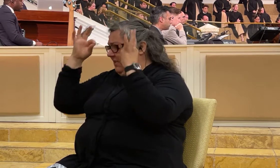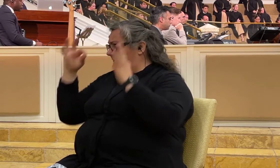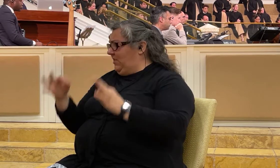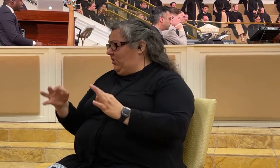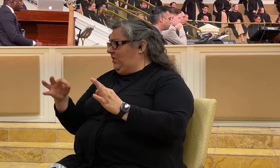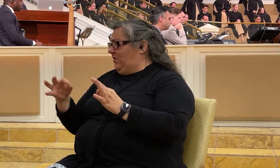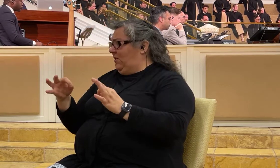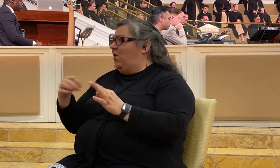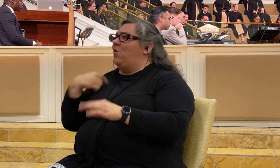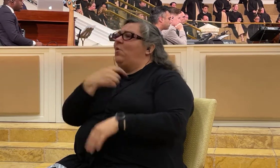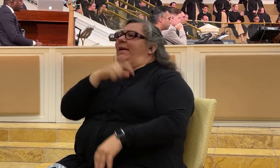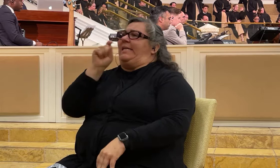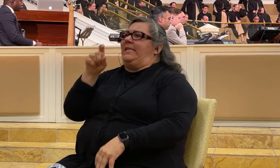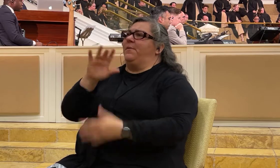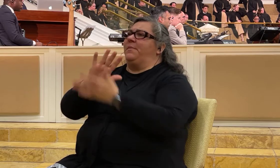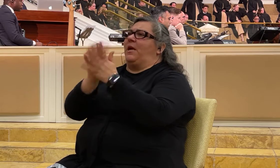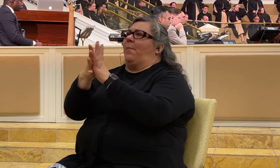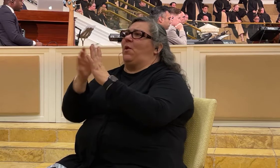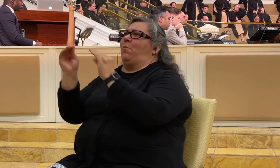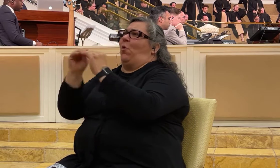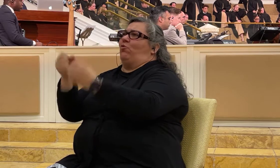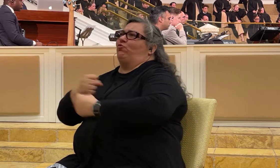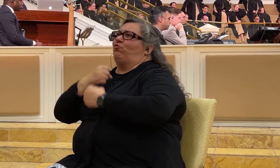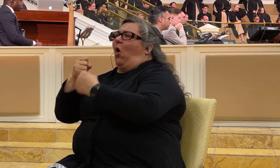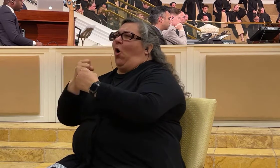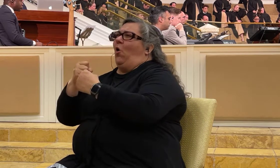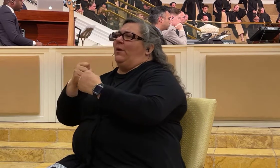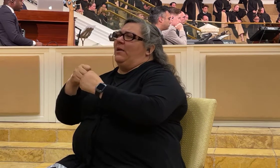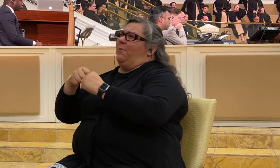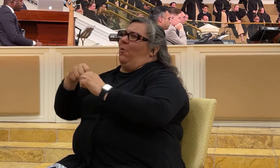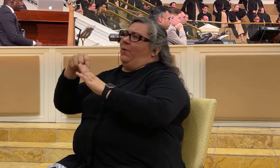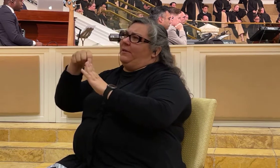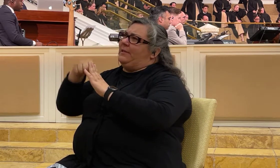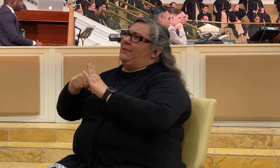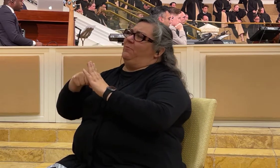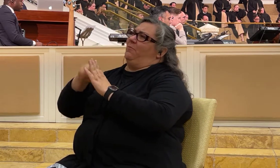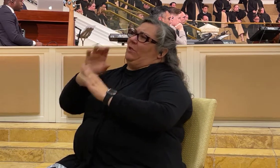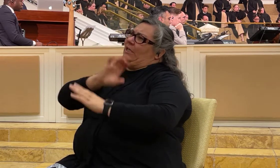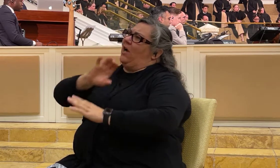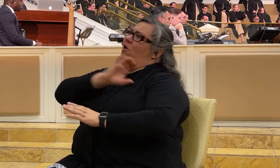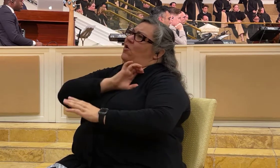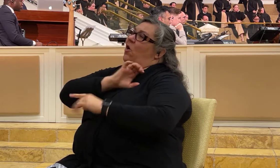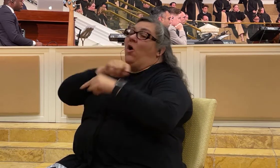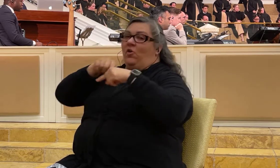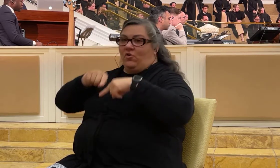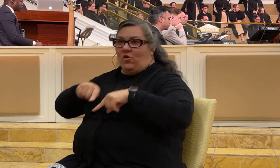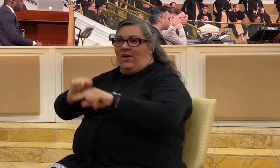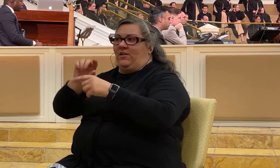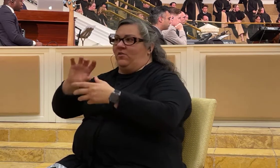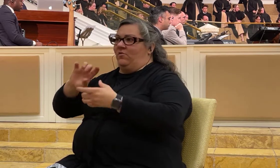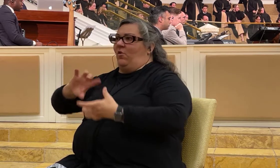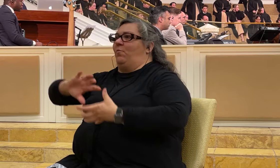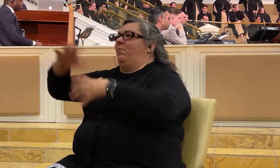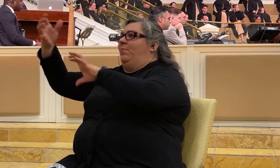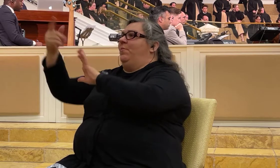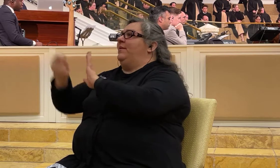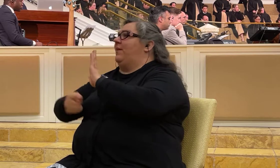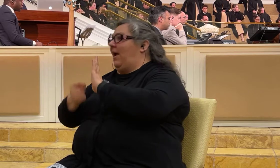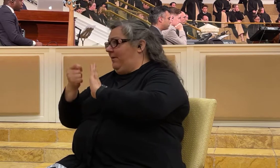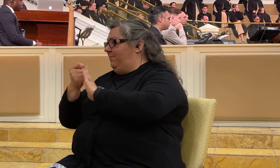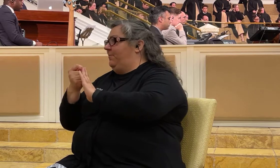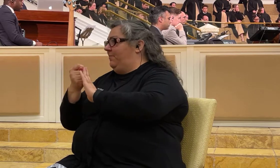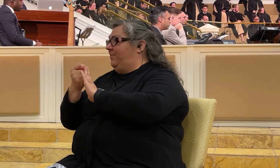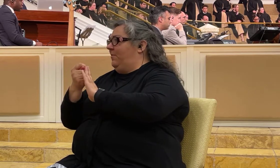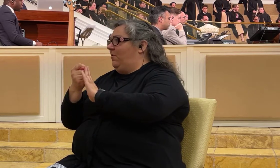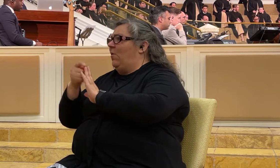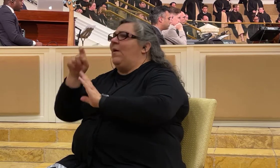We need to be the strongest in depth and breadth of character during these times. We need to be